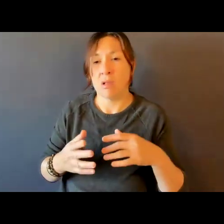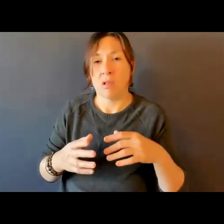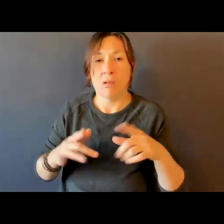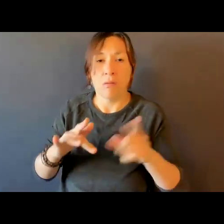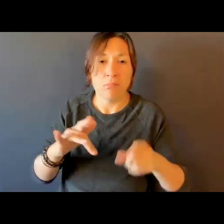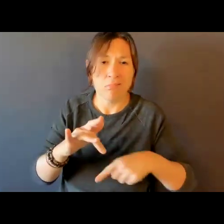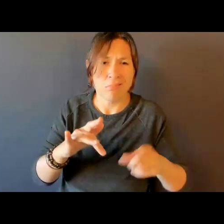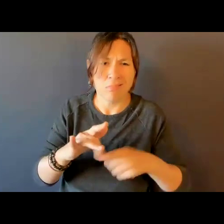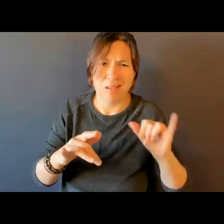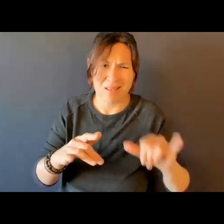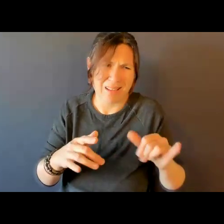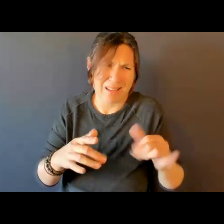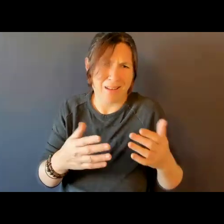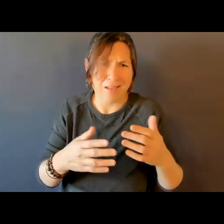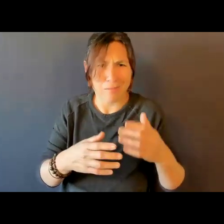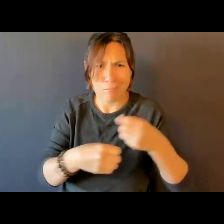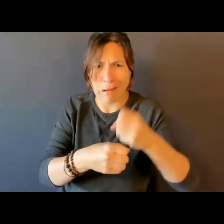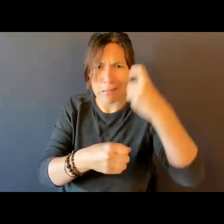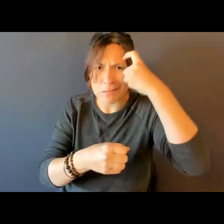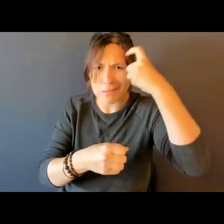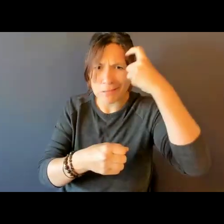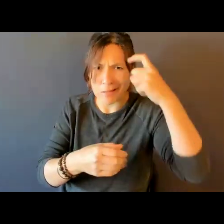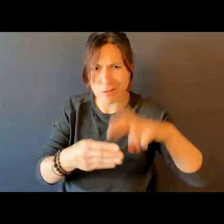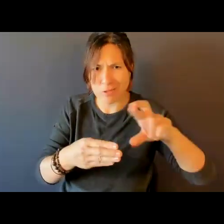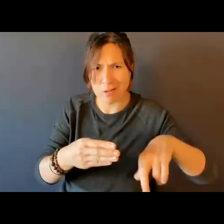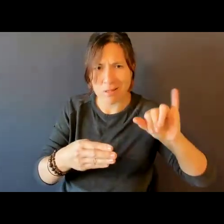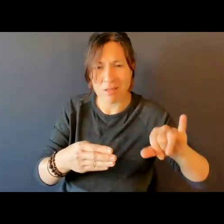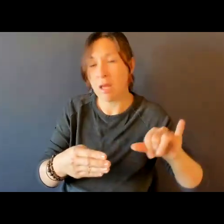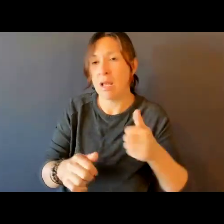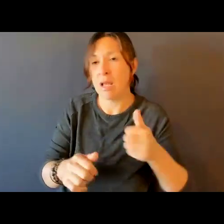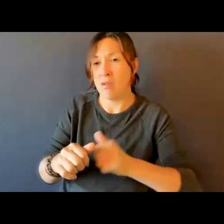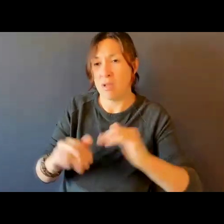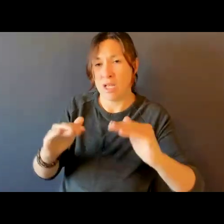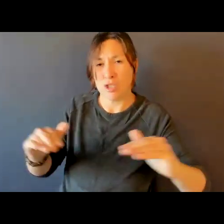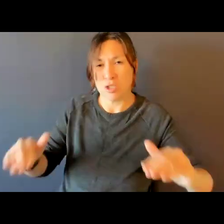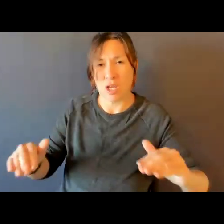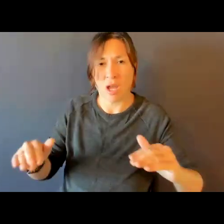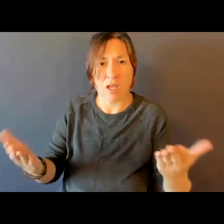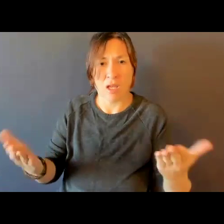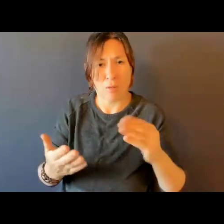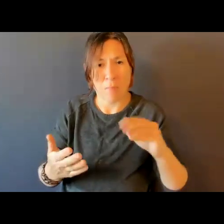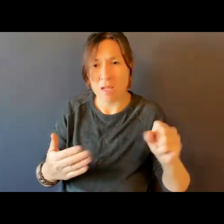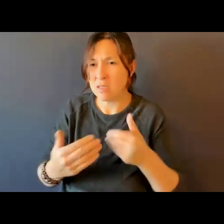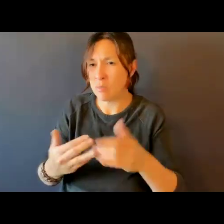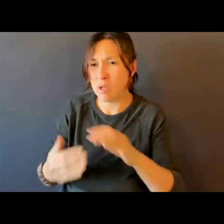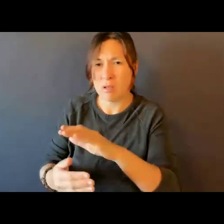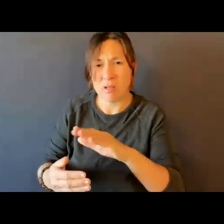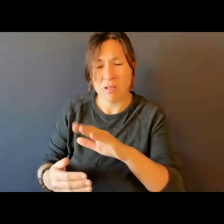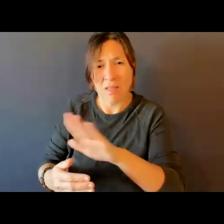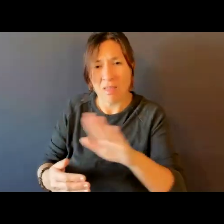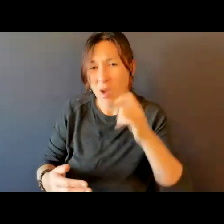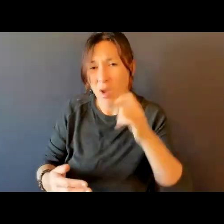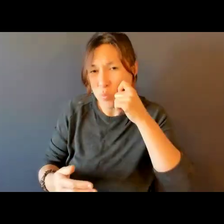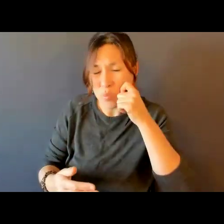consequences. Every child in Boston across the state, regardless of their race, ethnicity, and class, have to pass the